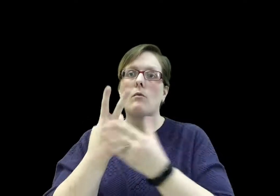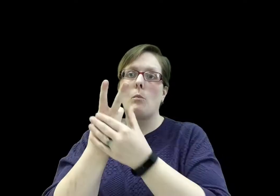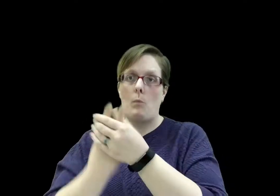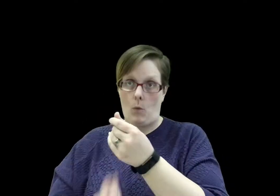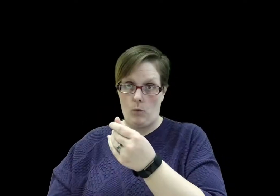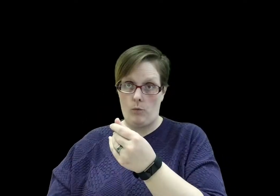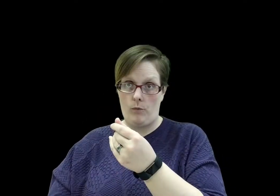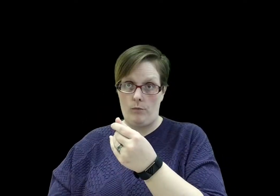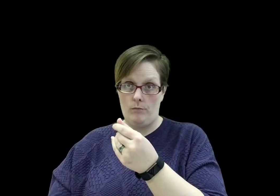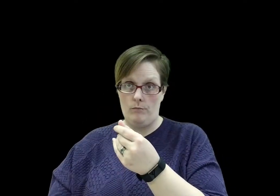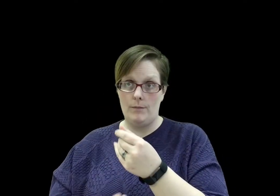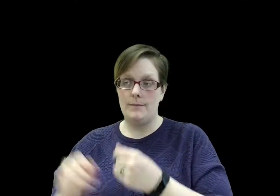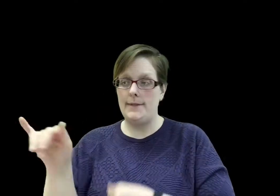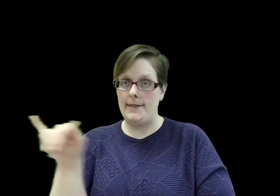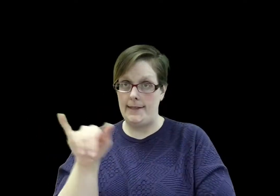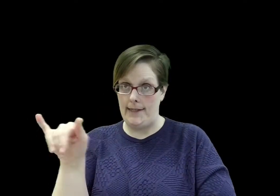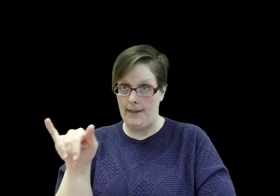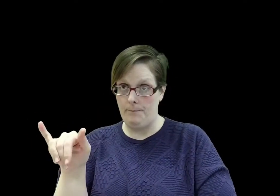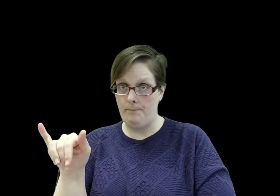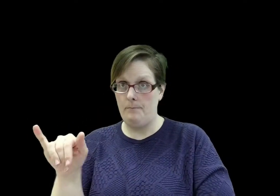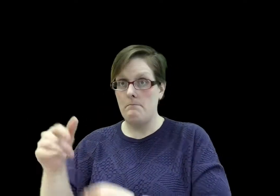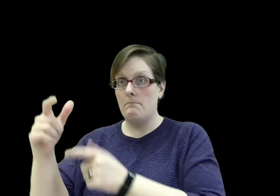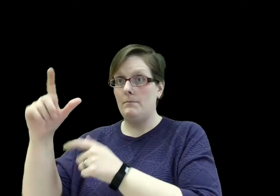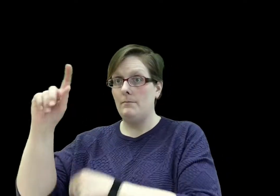means that it has both of the same trait.